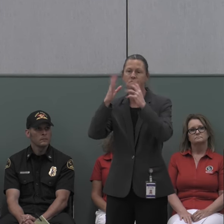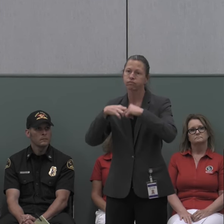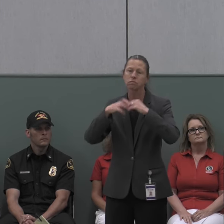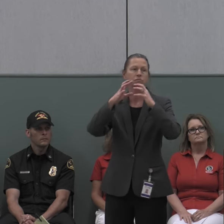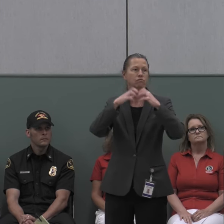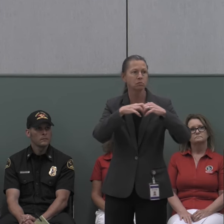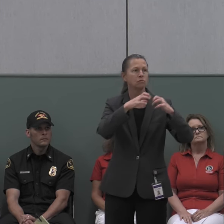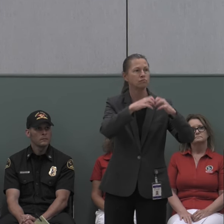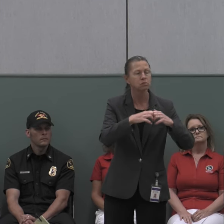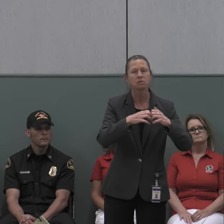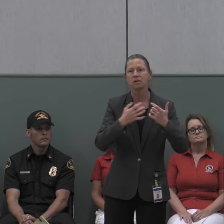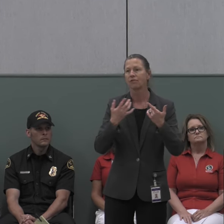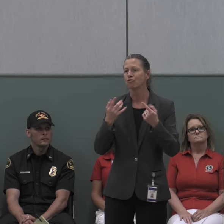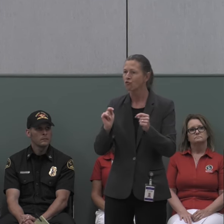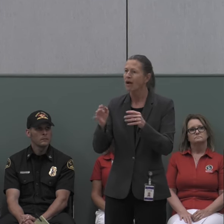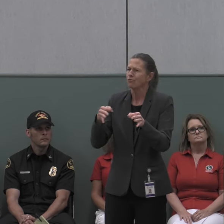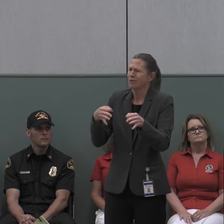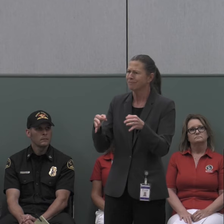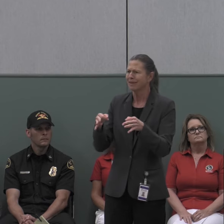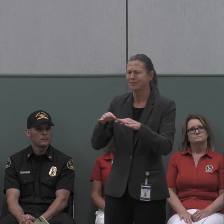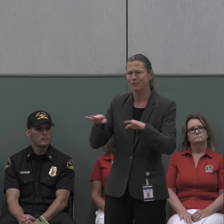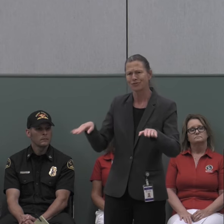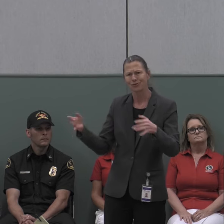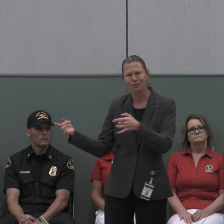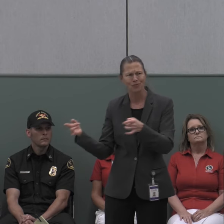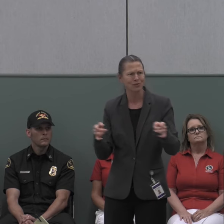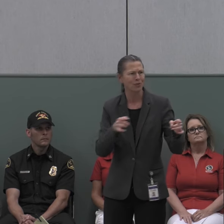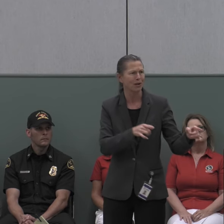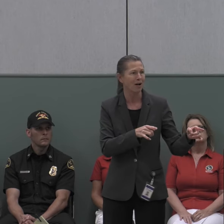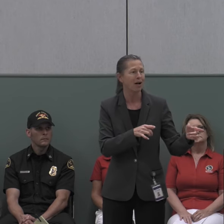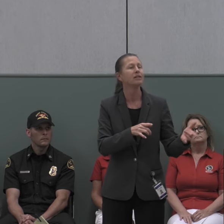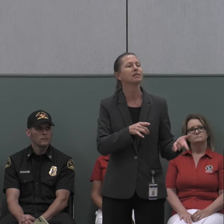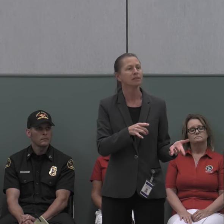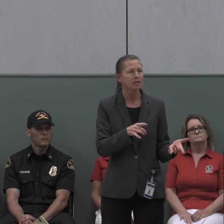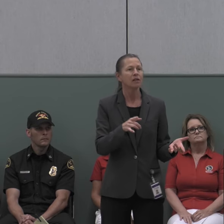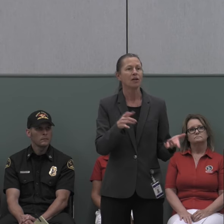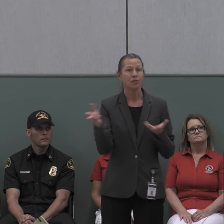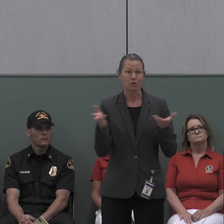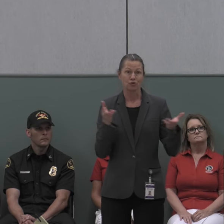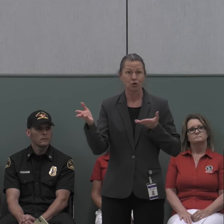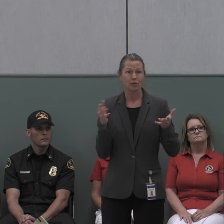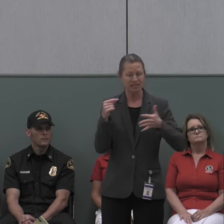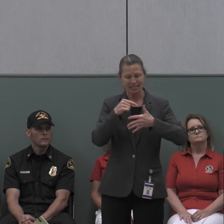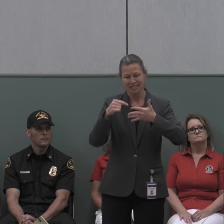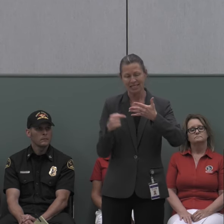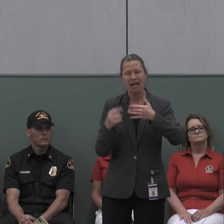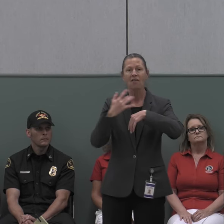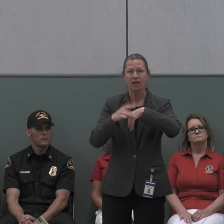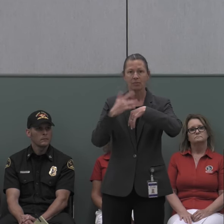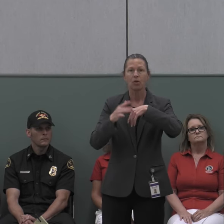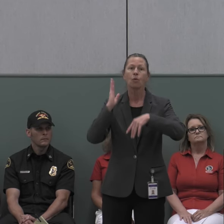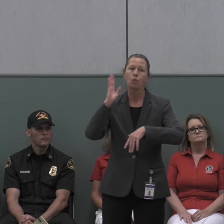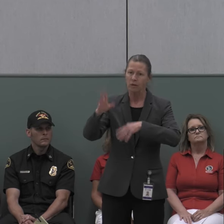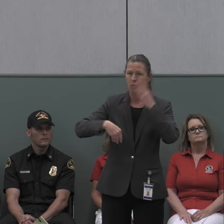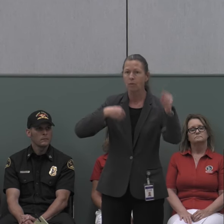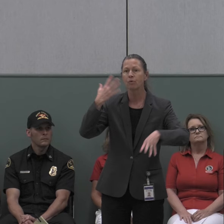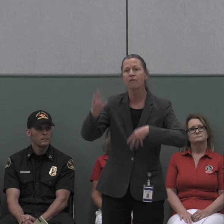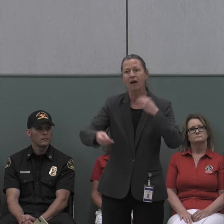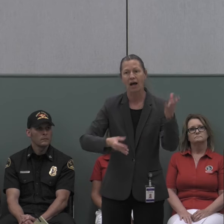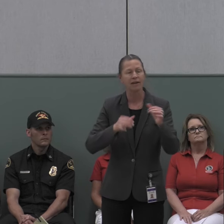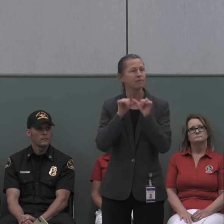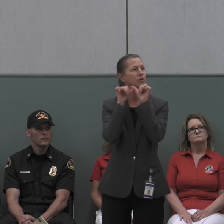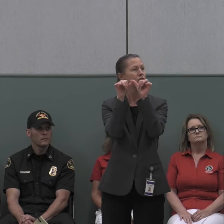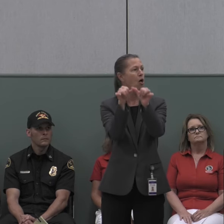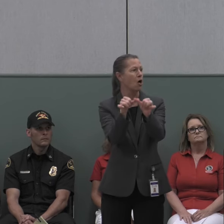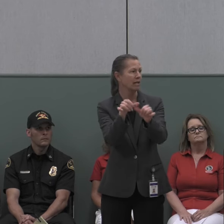children, what's going on. And so there are services available. We will provide them for as long as necessary in this community to make sure that